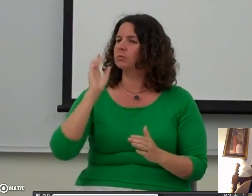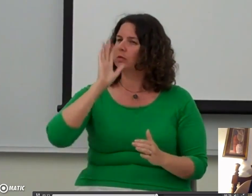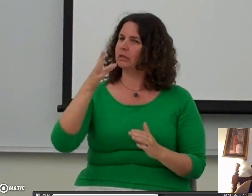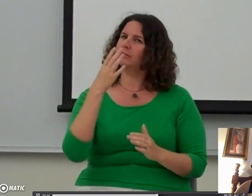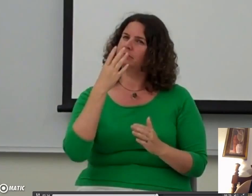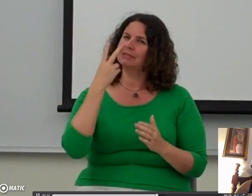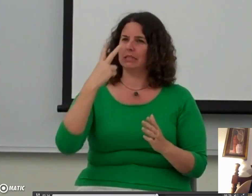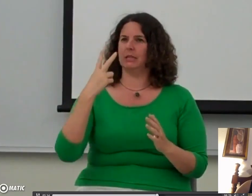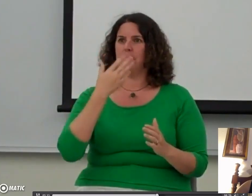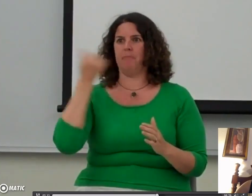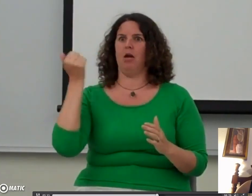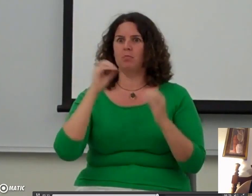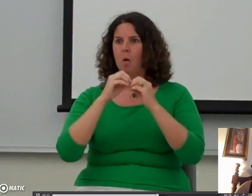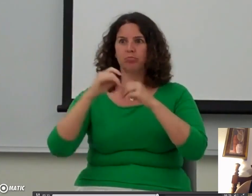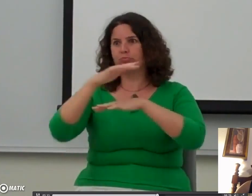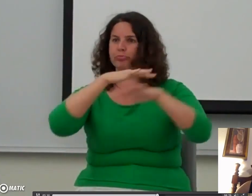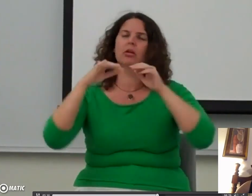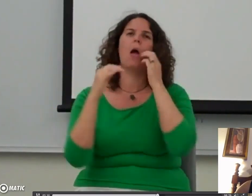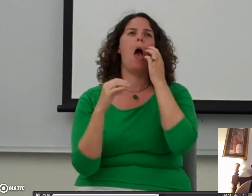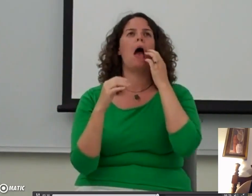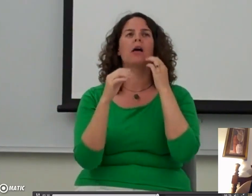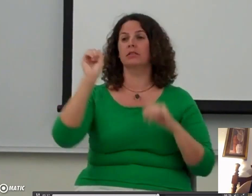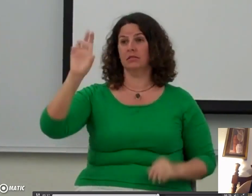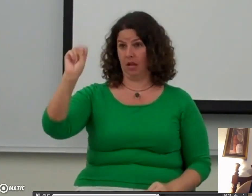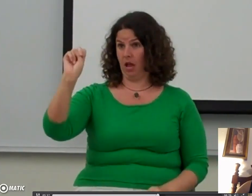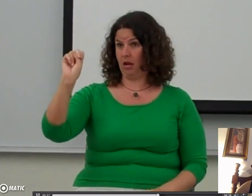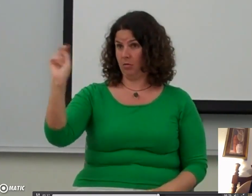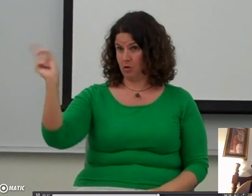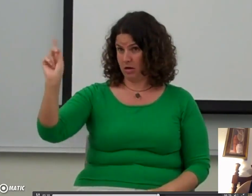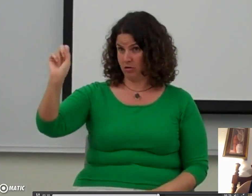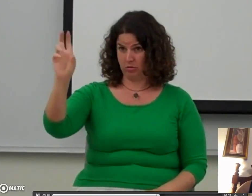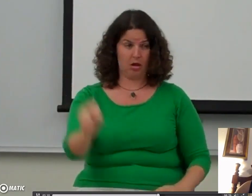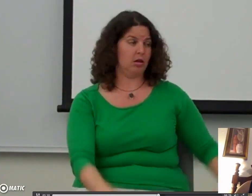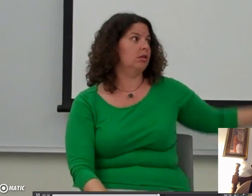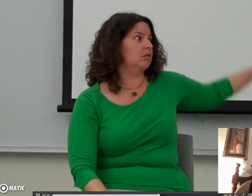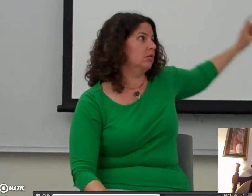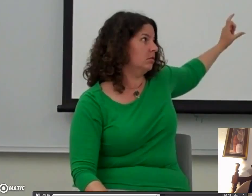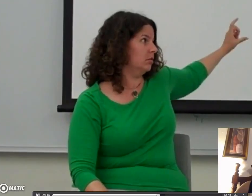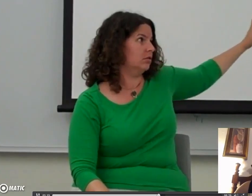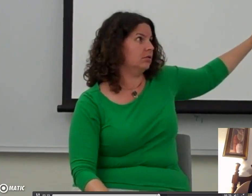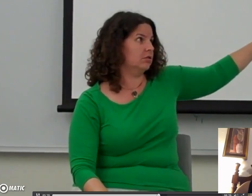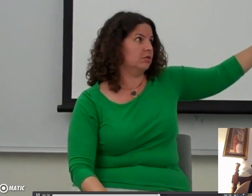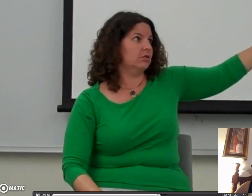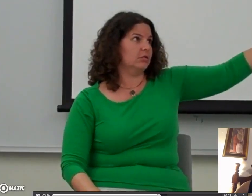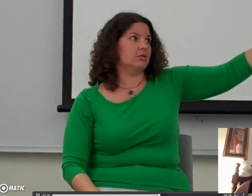So we waited for about an hour, and then we were able to see more interaction with the bears.